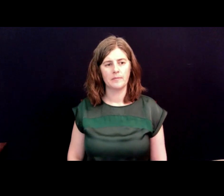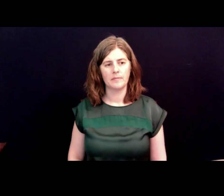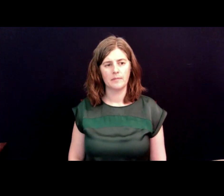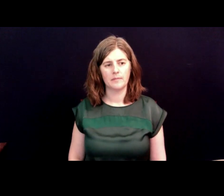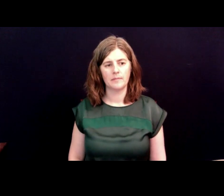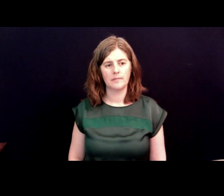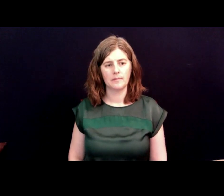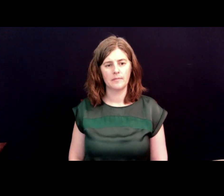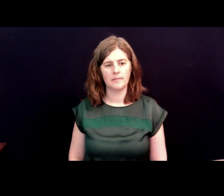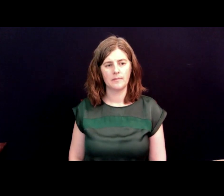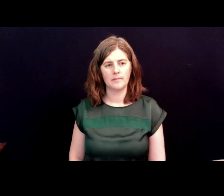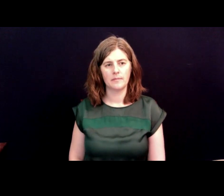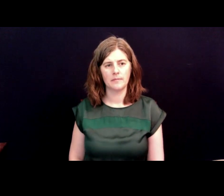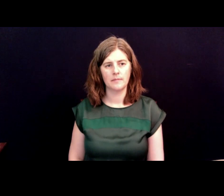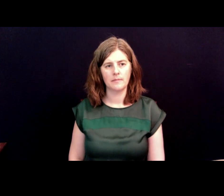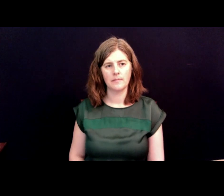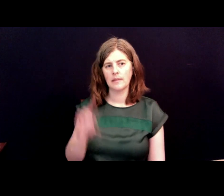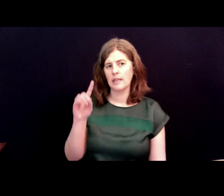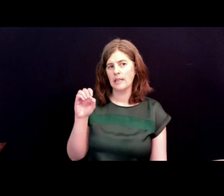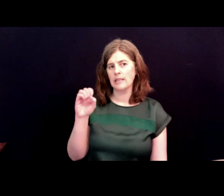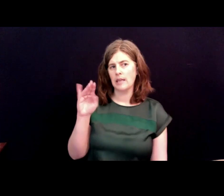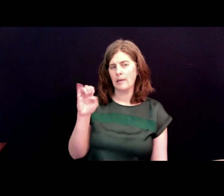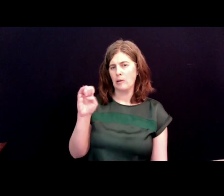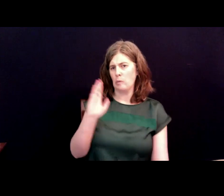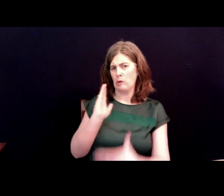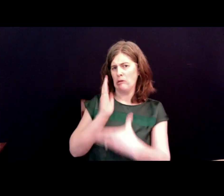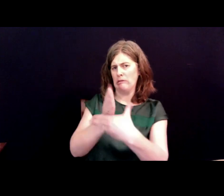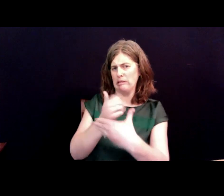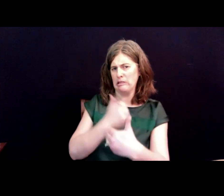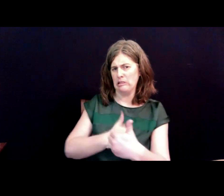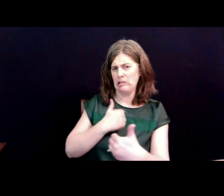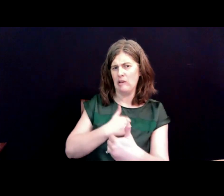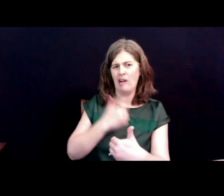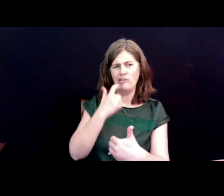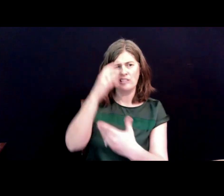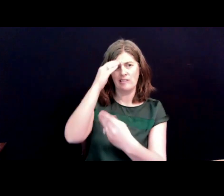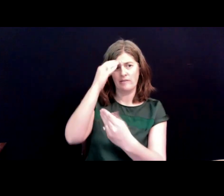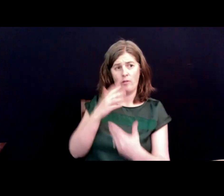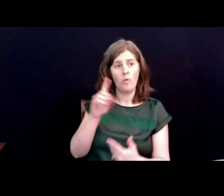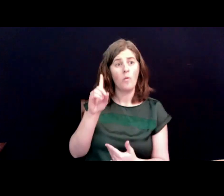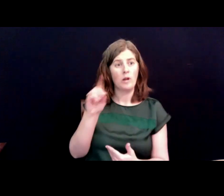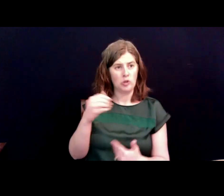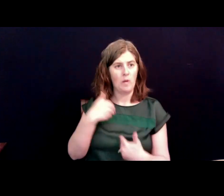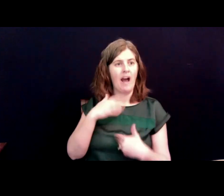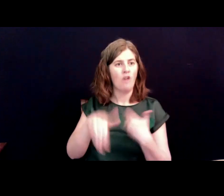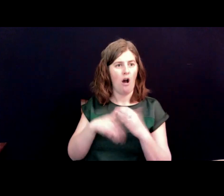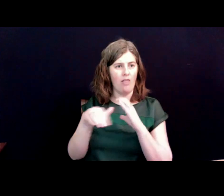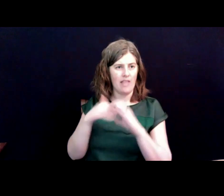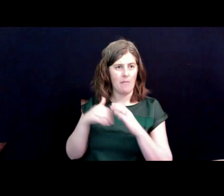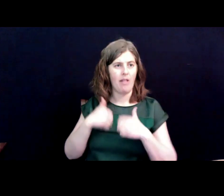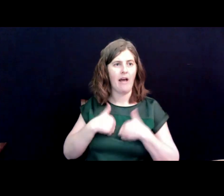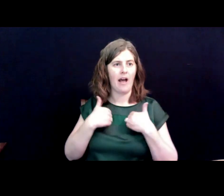okay, let's see. Real quick, I'm sorry to interrupt you again. I was just informed that we do have the email addresses